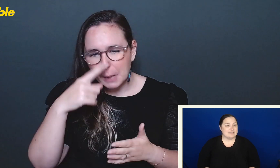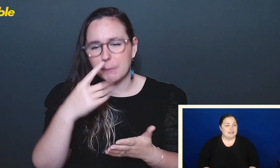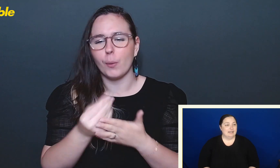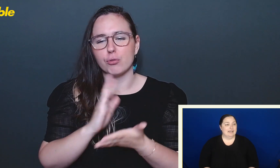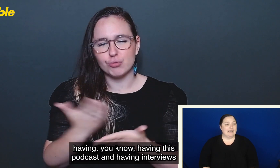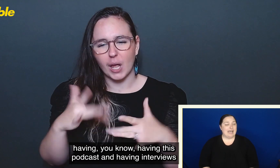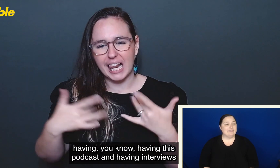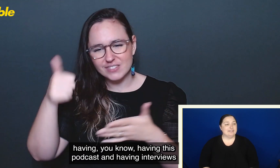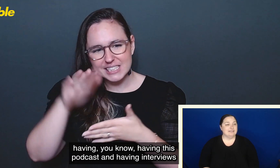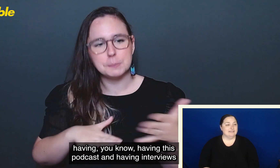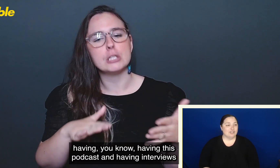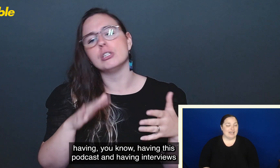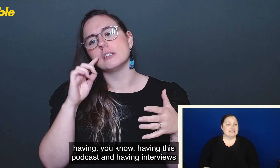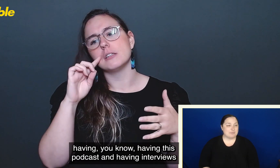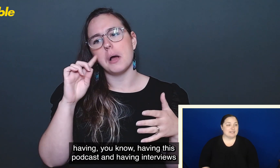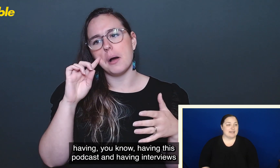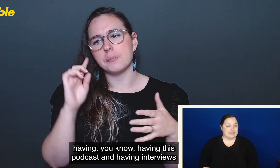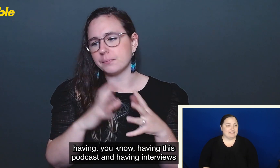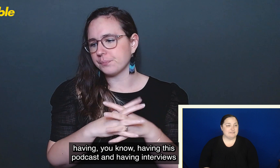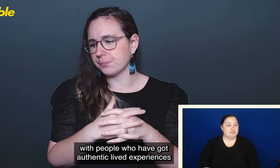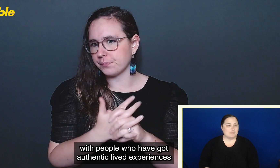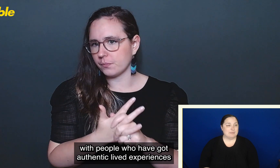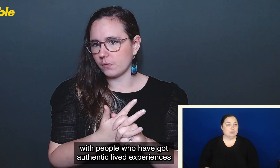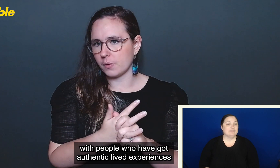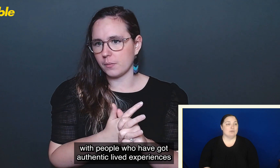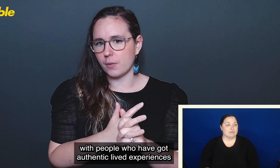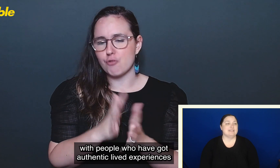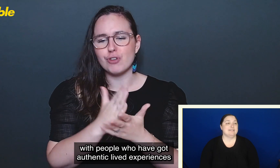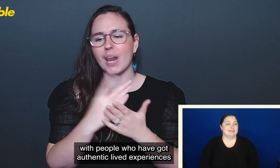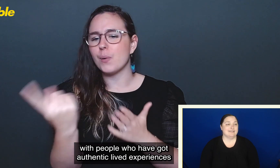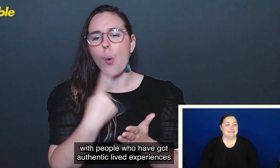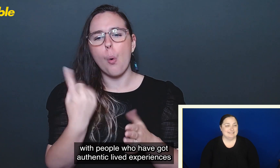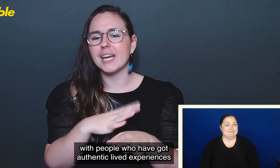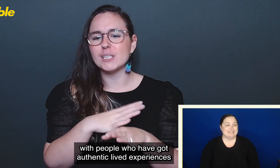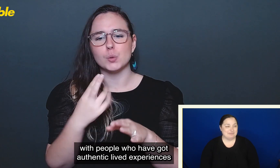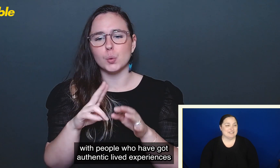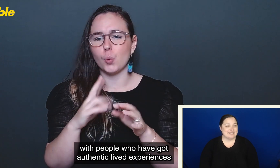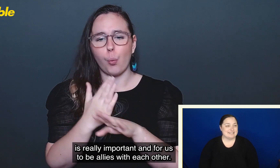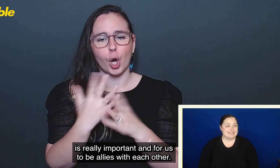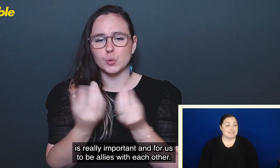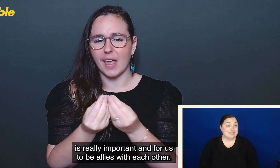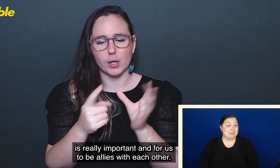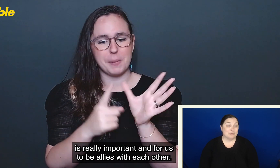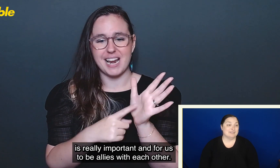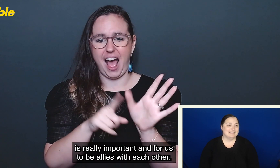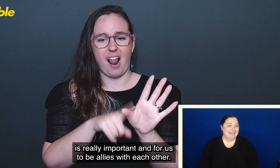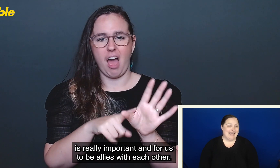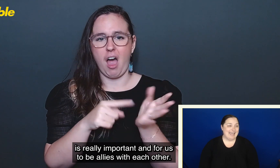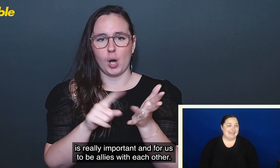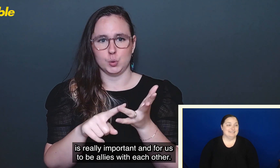because having this podcast and having interviews with people who have got authentic lived experiences is really